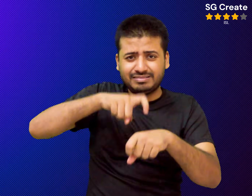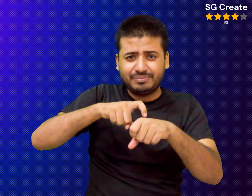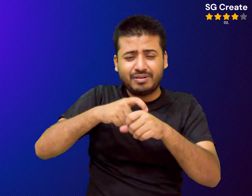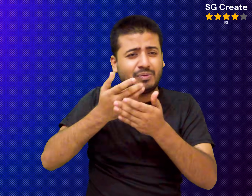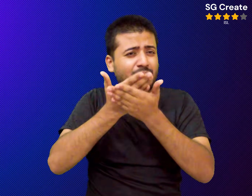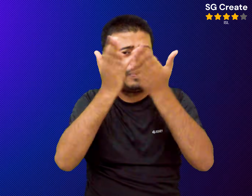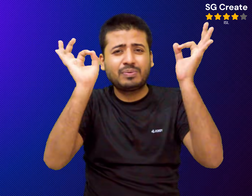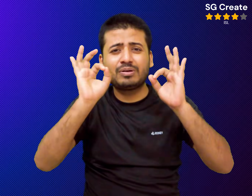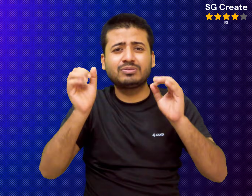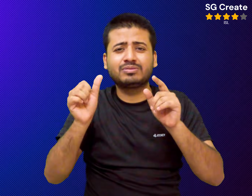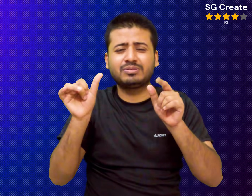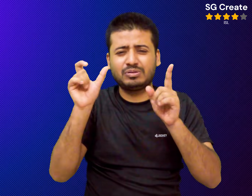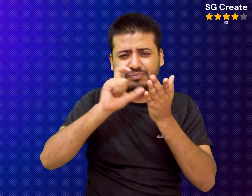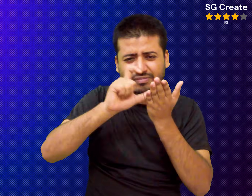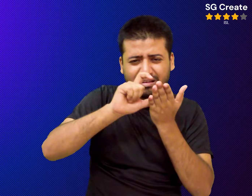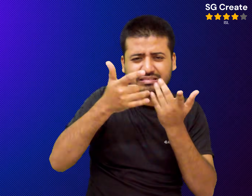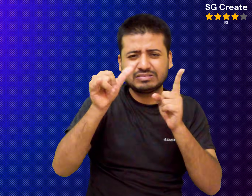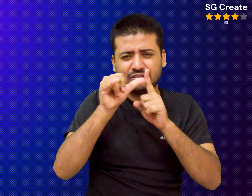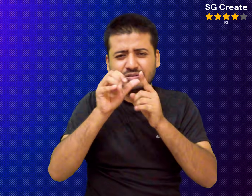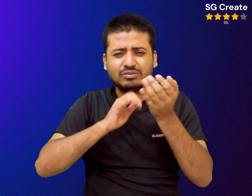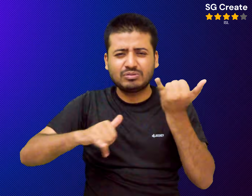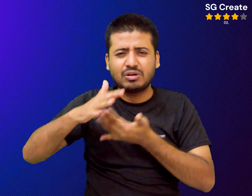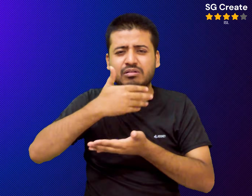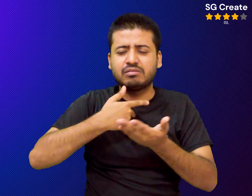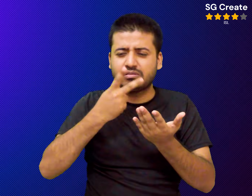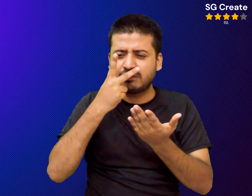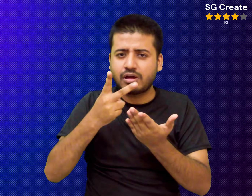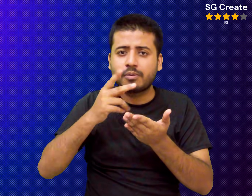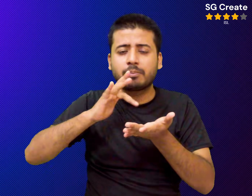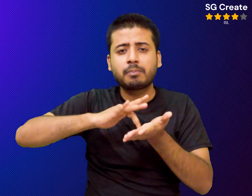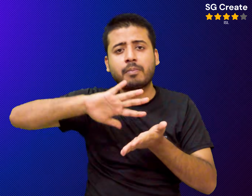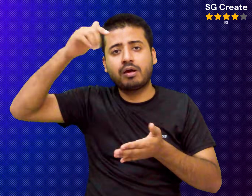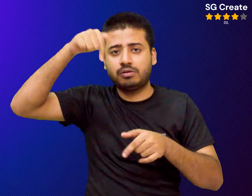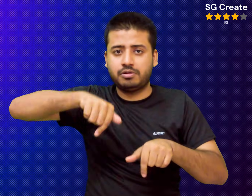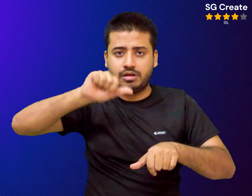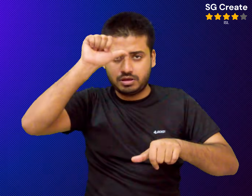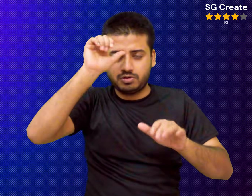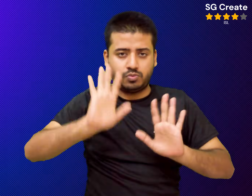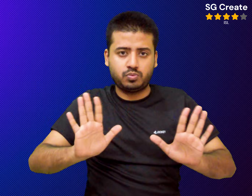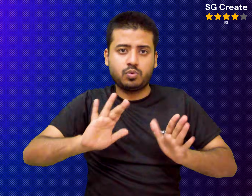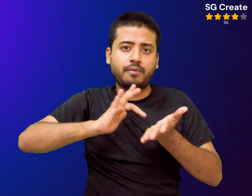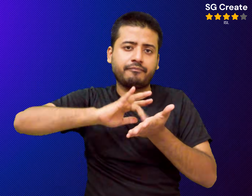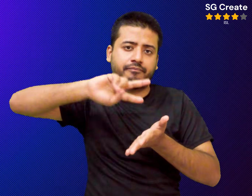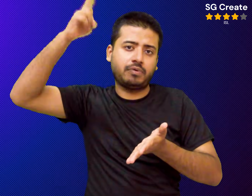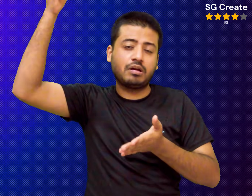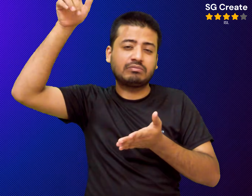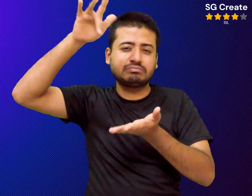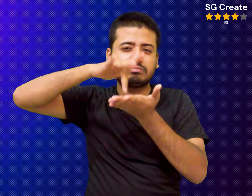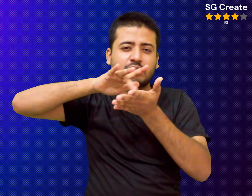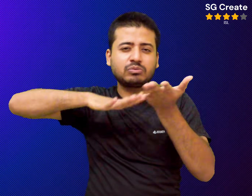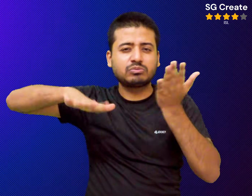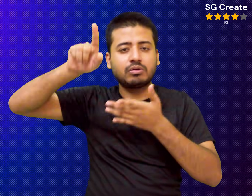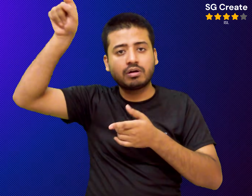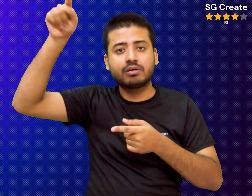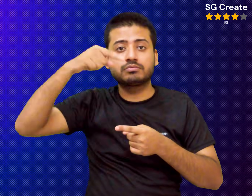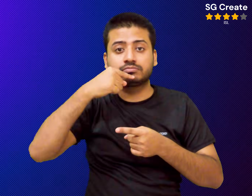offer several benefits, particularly their unique method of storing honey within their bodies. Here are the key